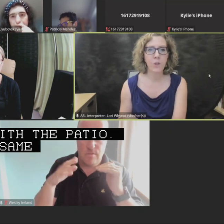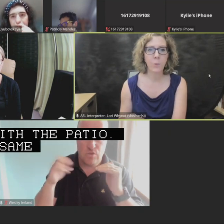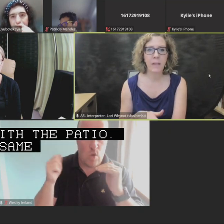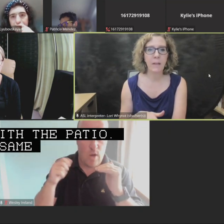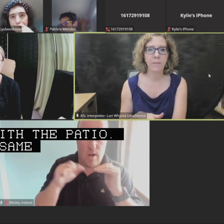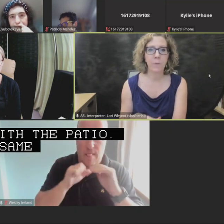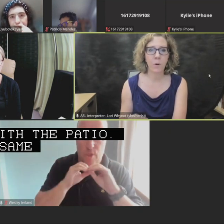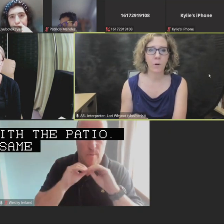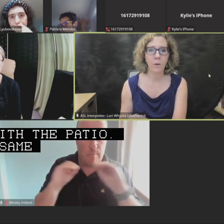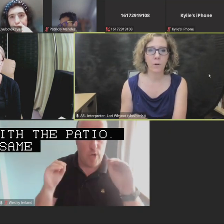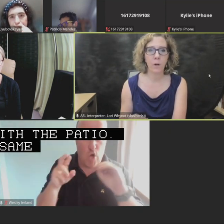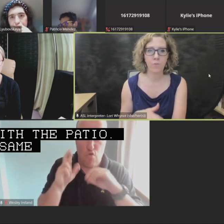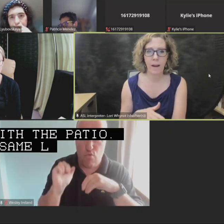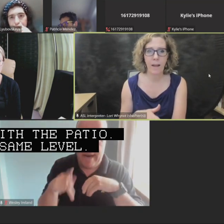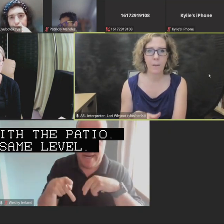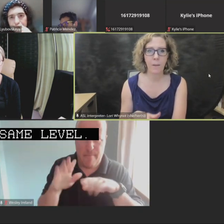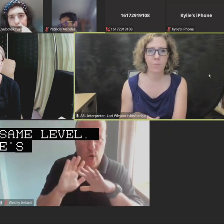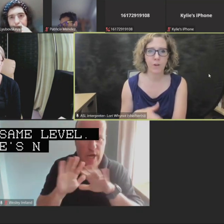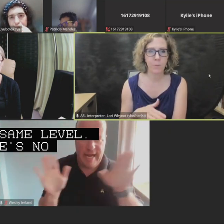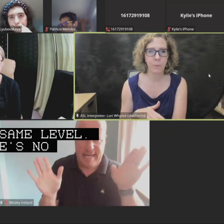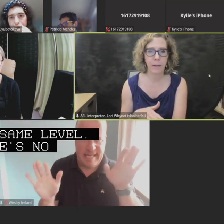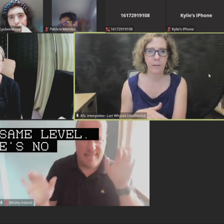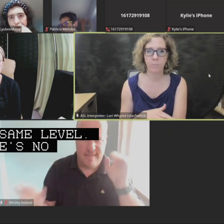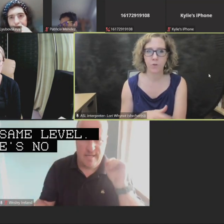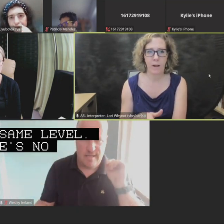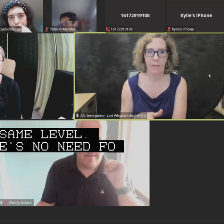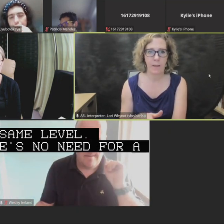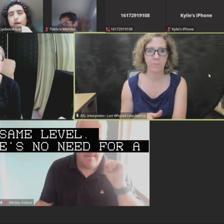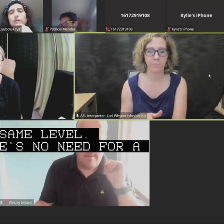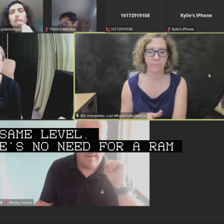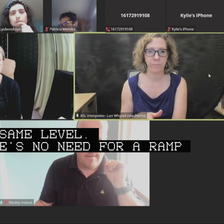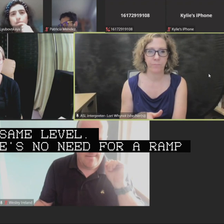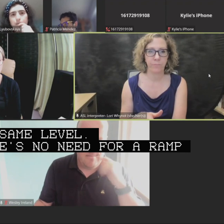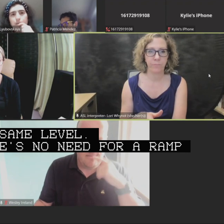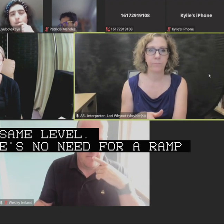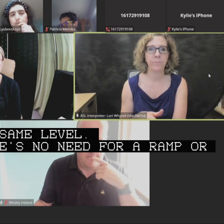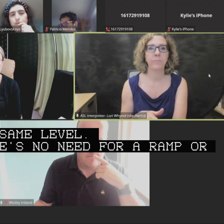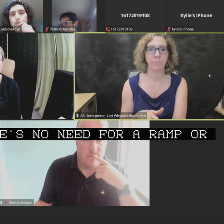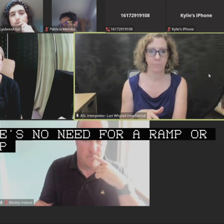So there's no need for a ramp or a bridge plate or anything.